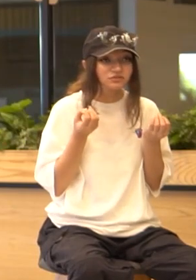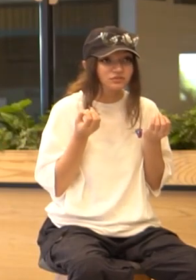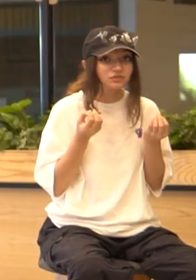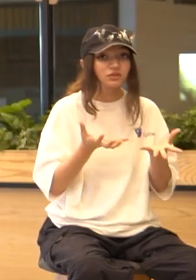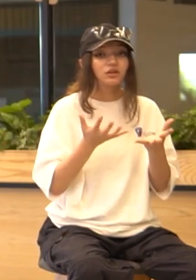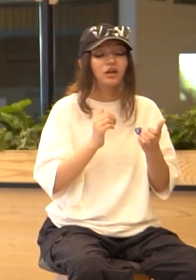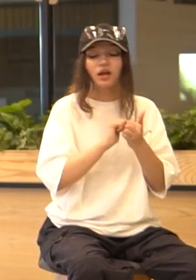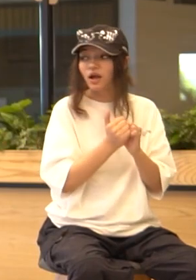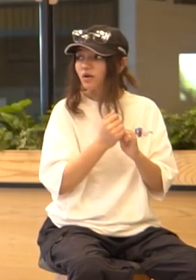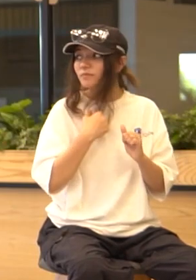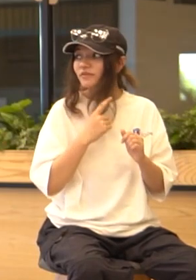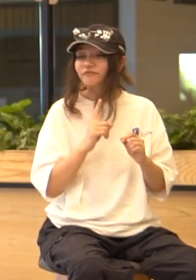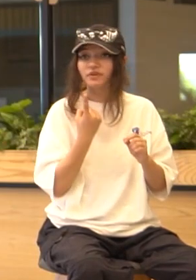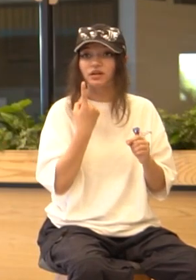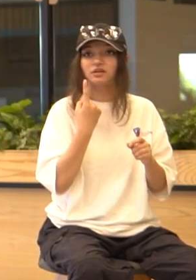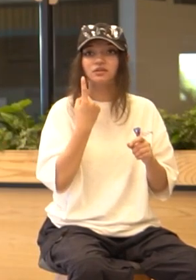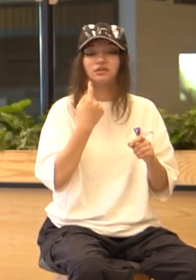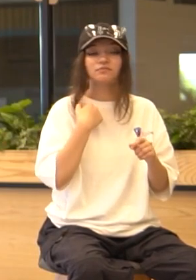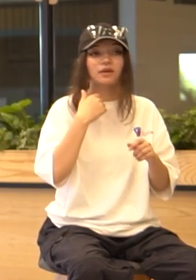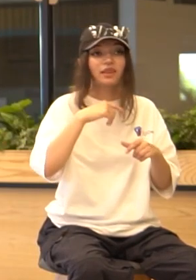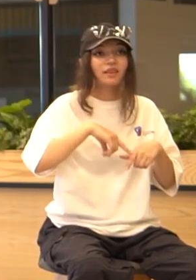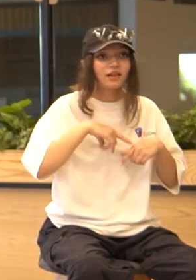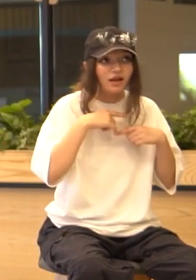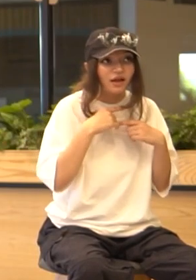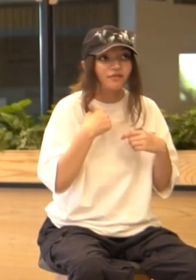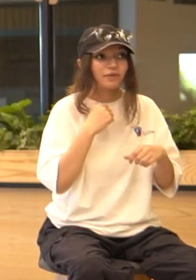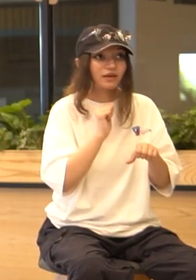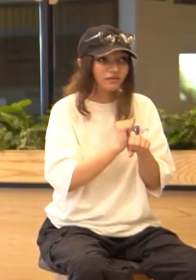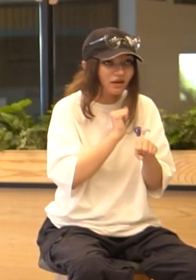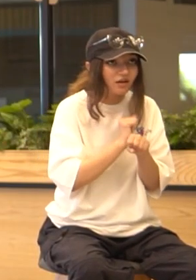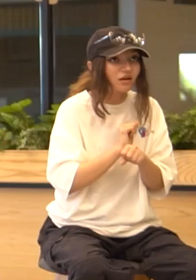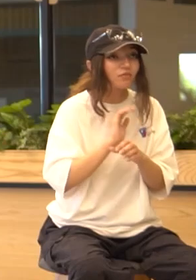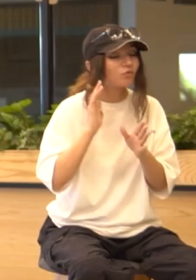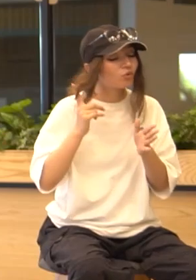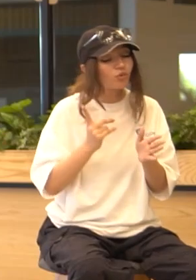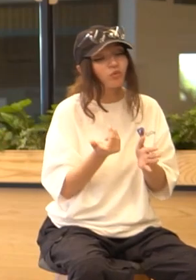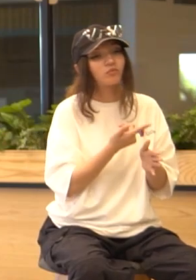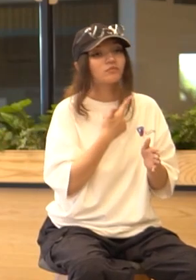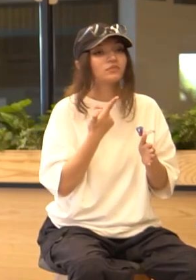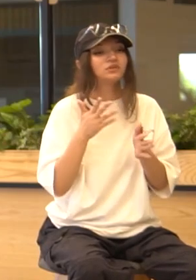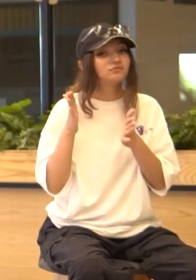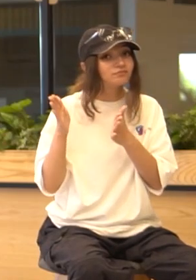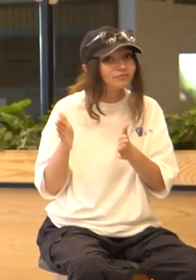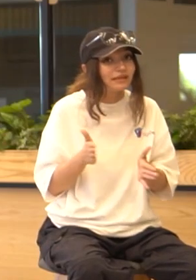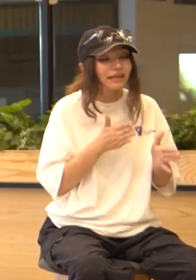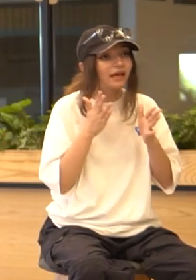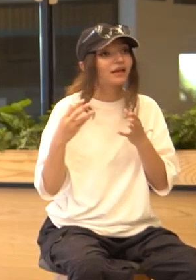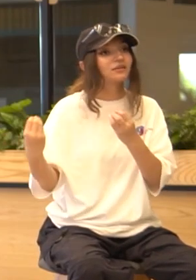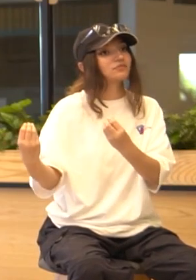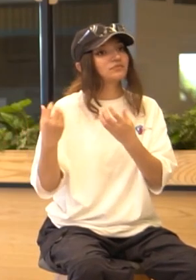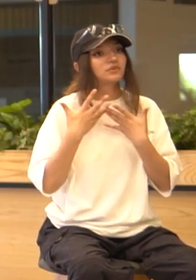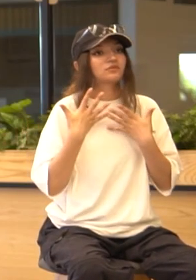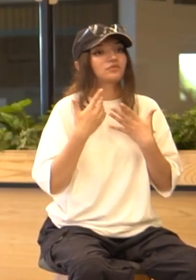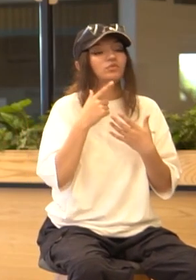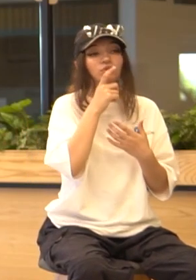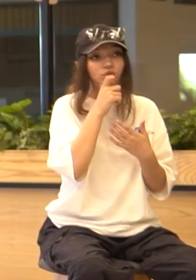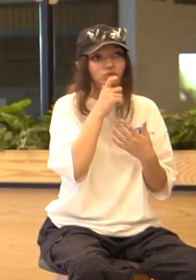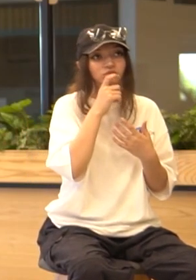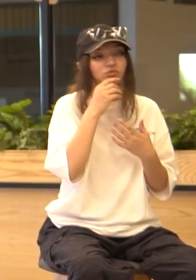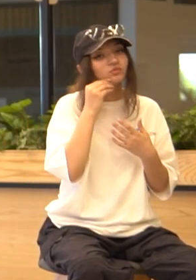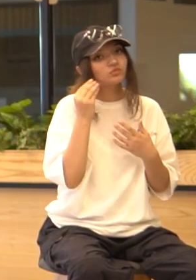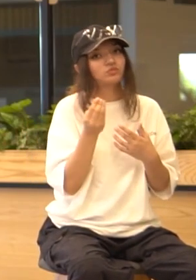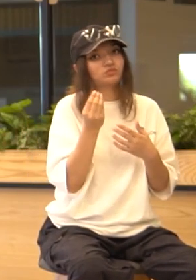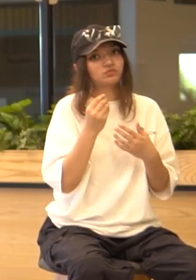with my creative work. So like I said, not just in this one, but in this like entire project, but also with